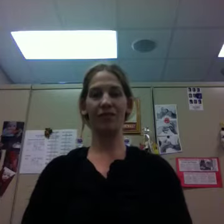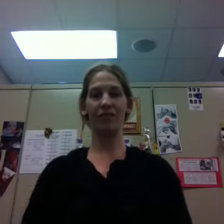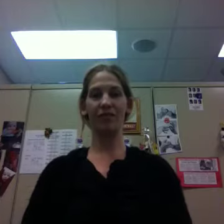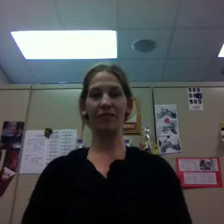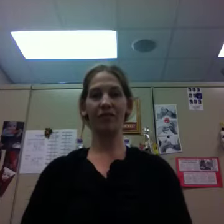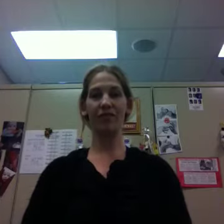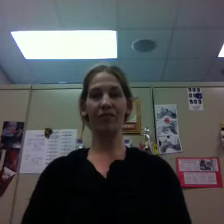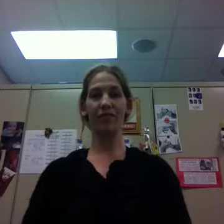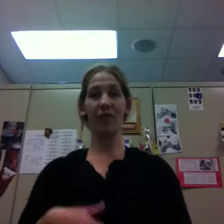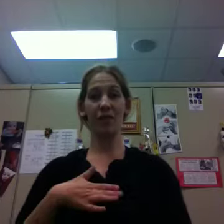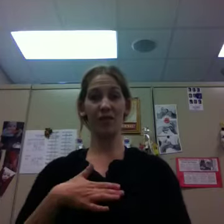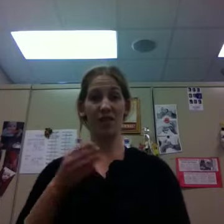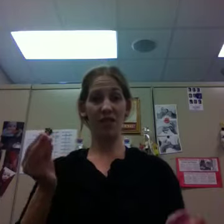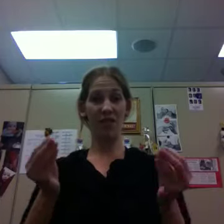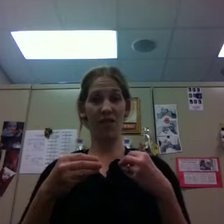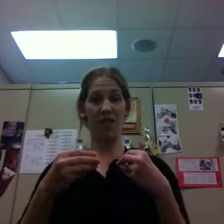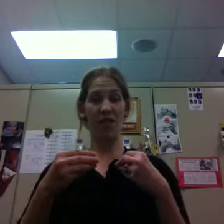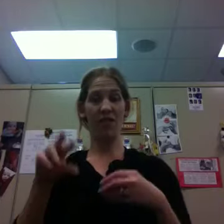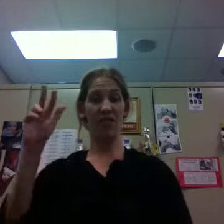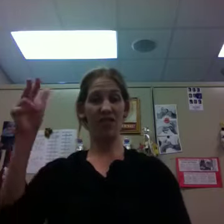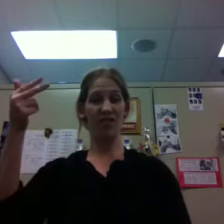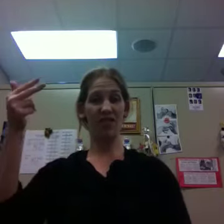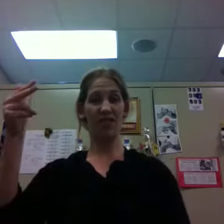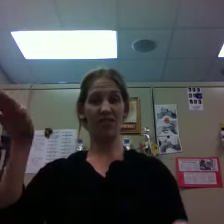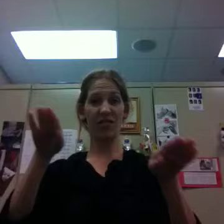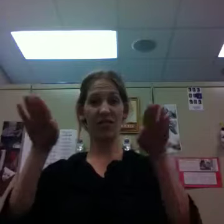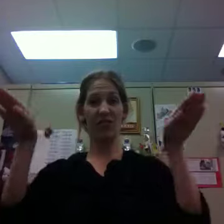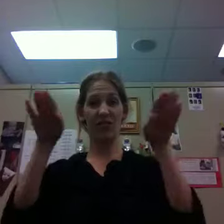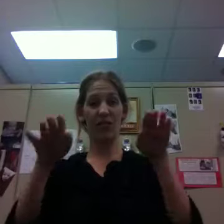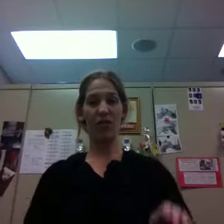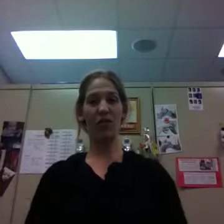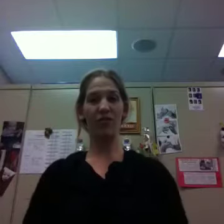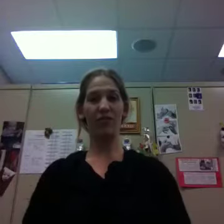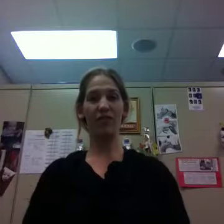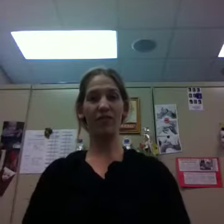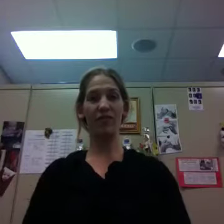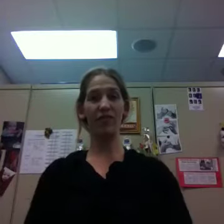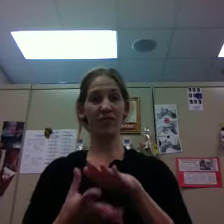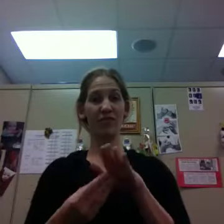the stairs time and again between the first floor copy room and my third floor office.